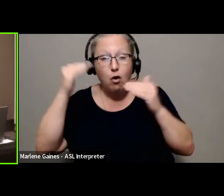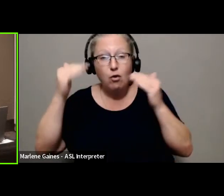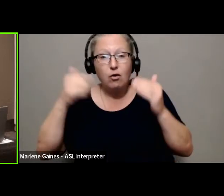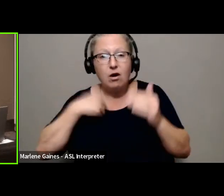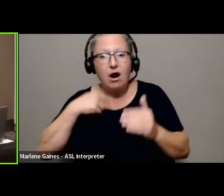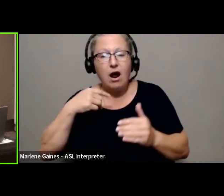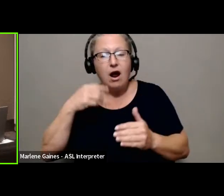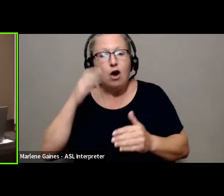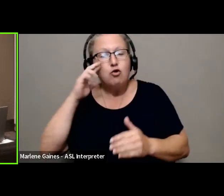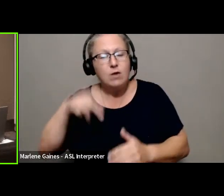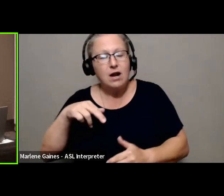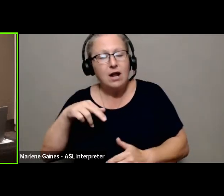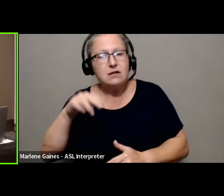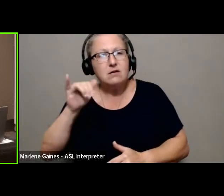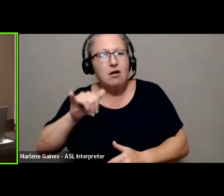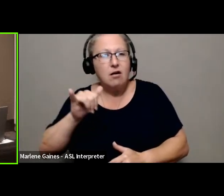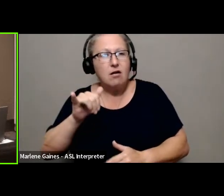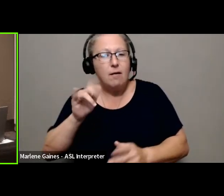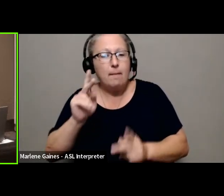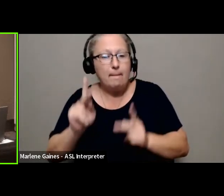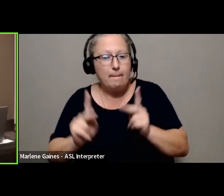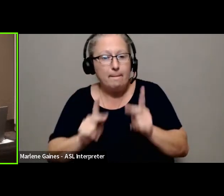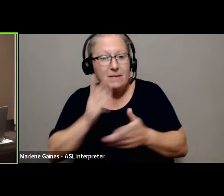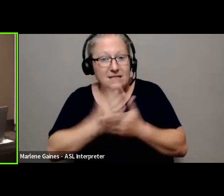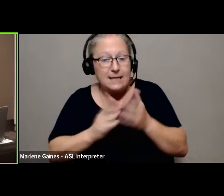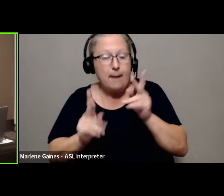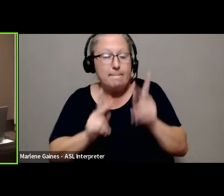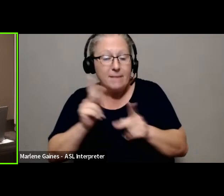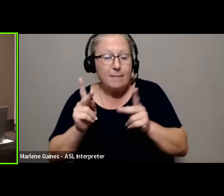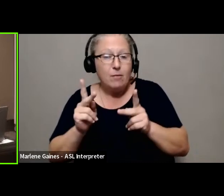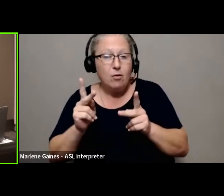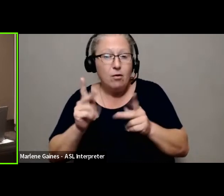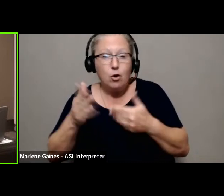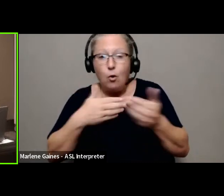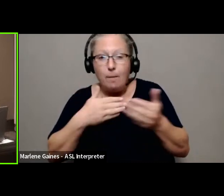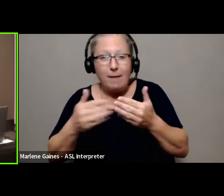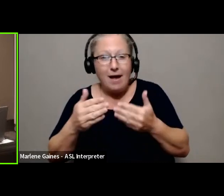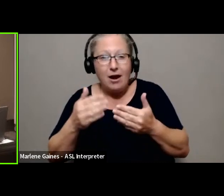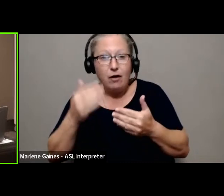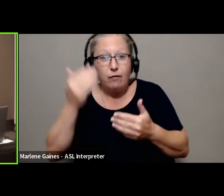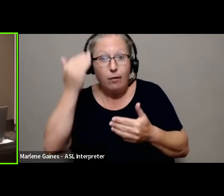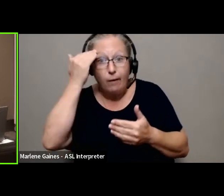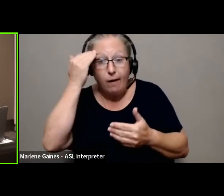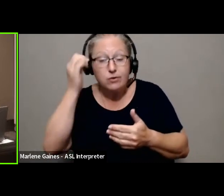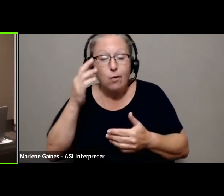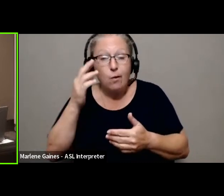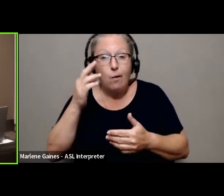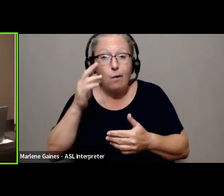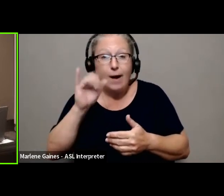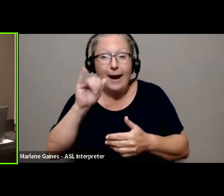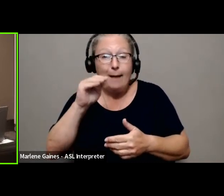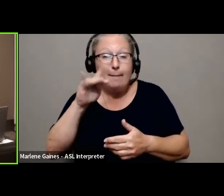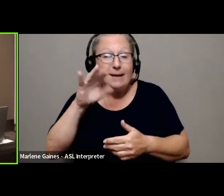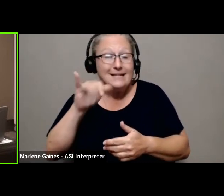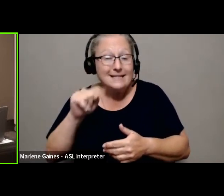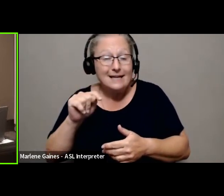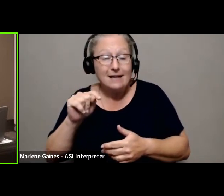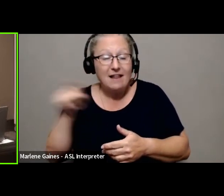that's when I realized some people, whether it's conscious or implicit, they think that,